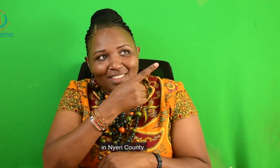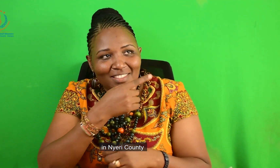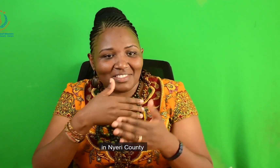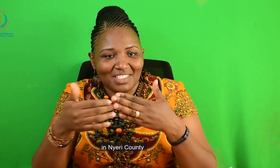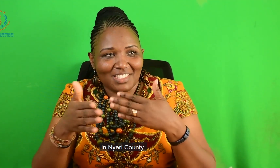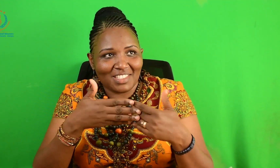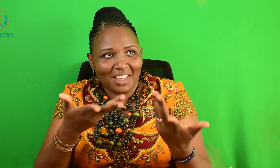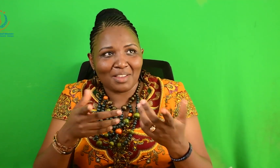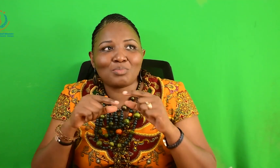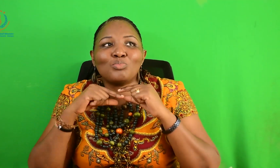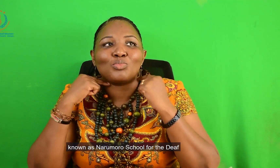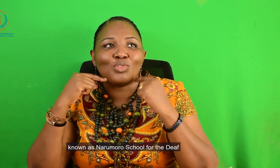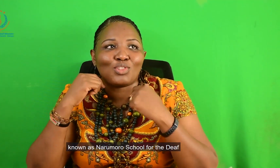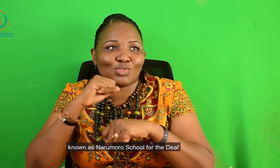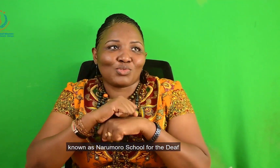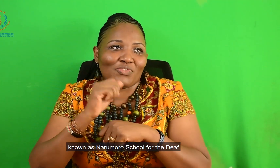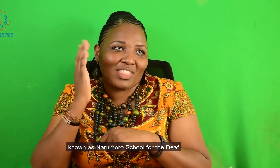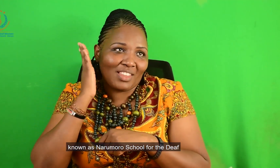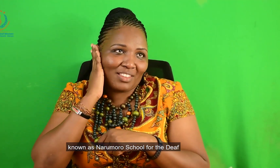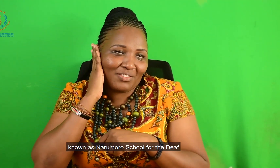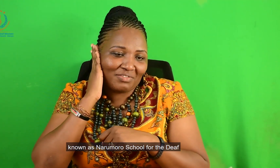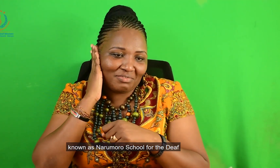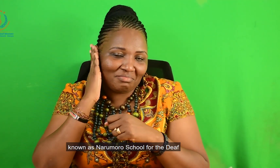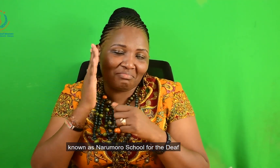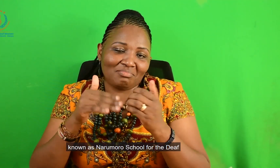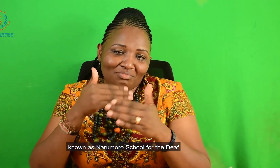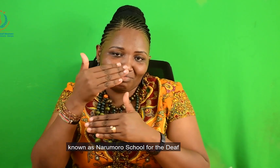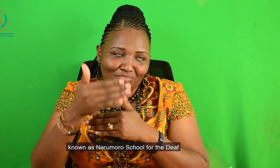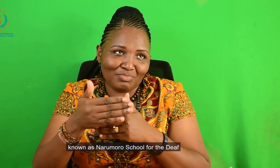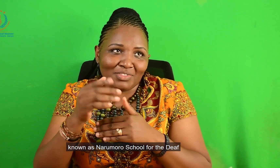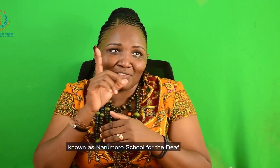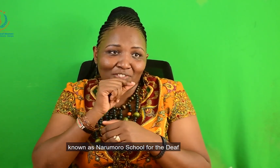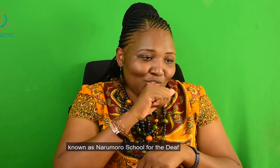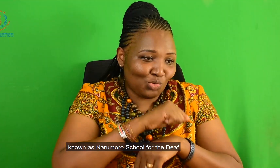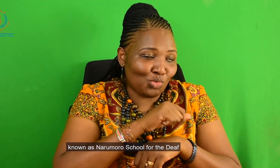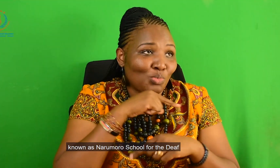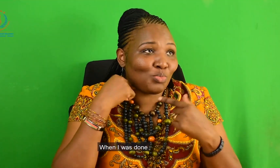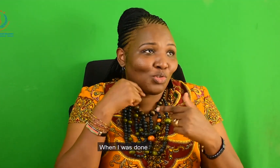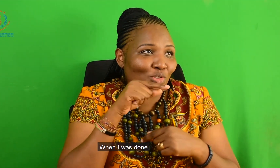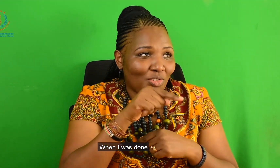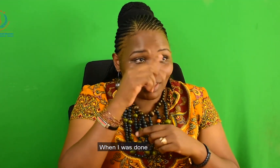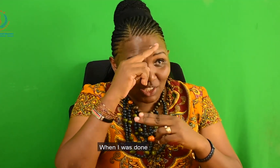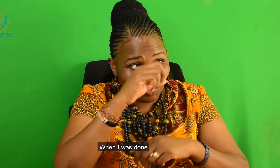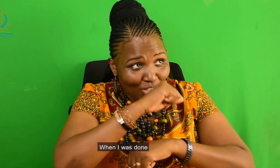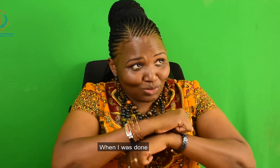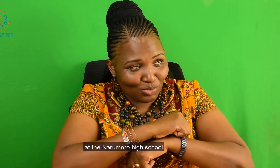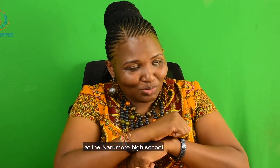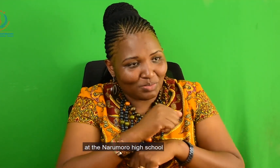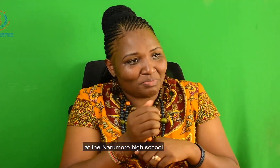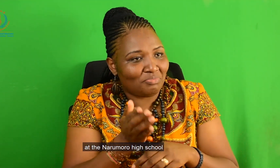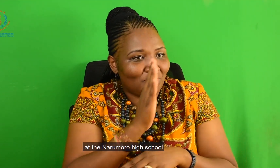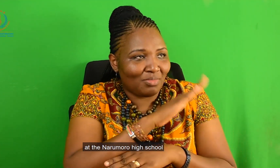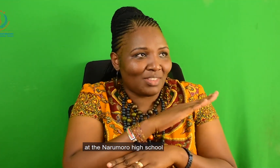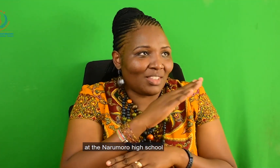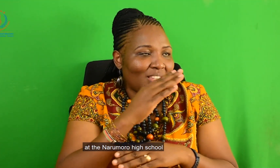County, which is signed as Narumoro School for the Deaf. When I was done at the Narumoro High